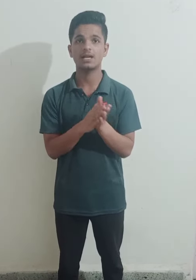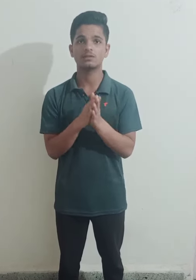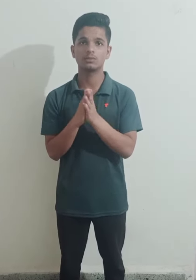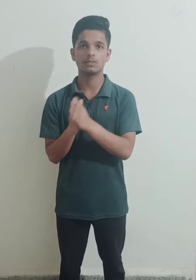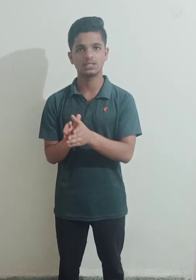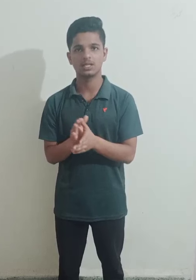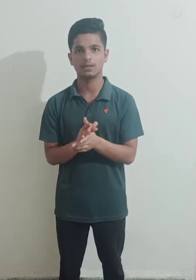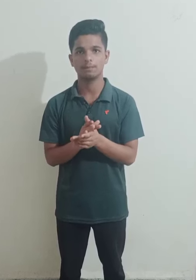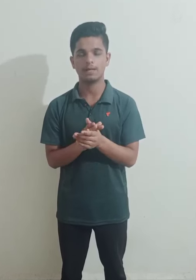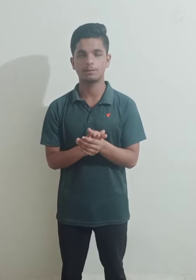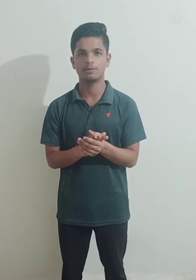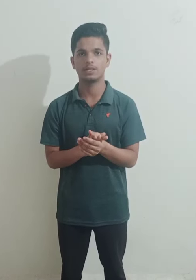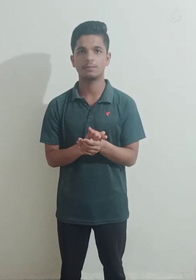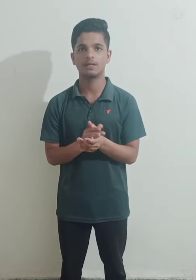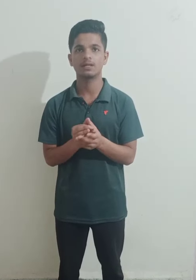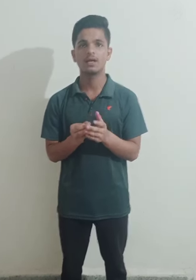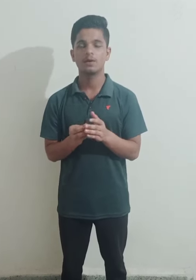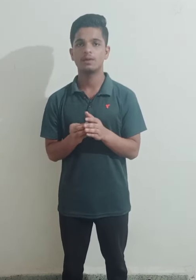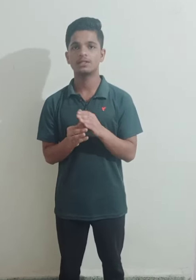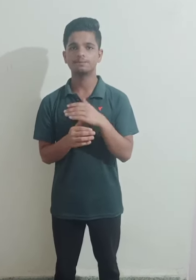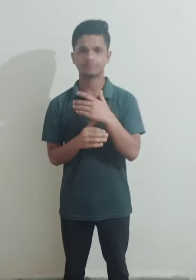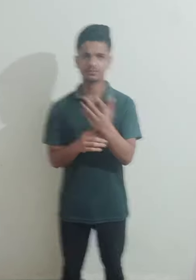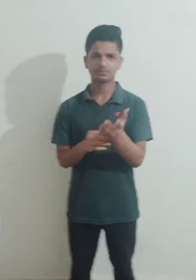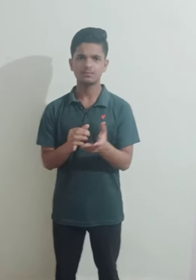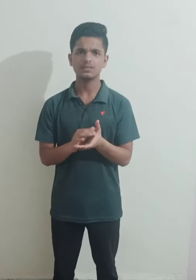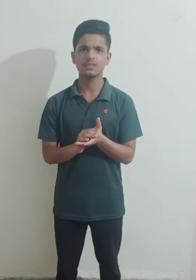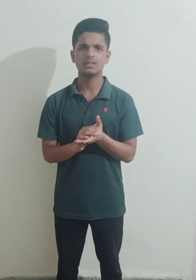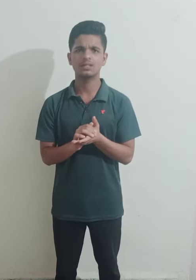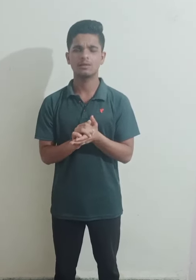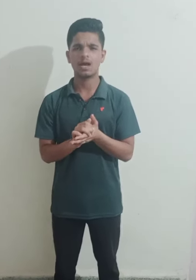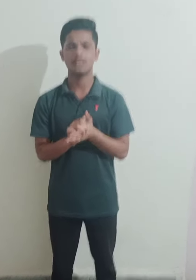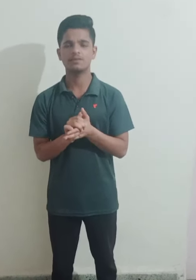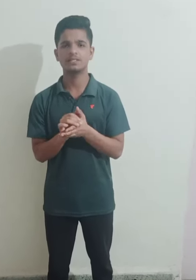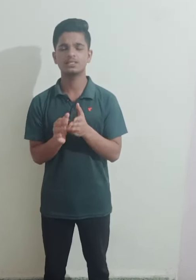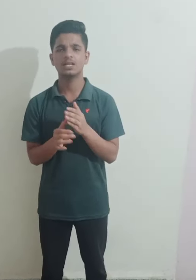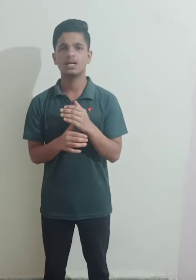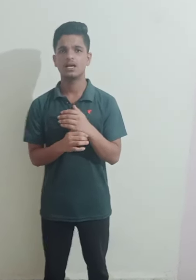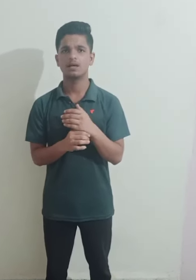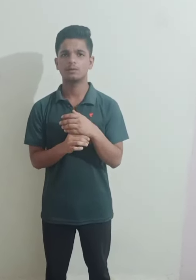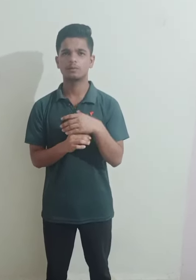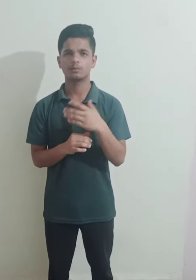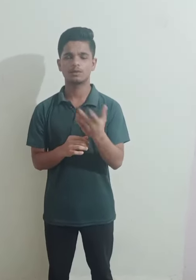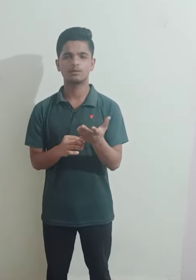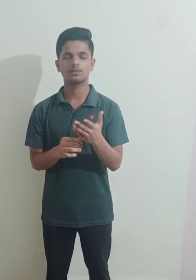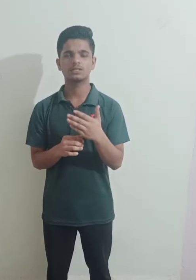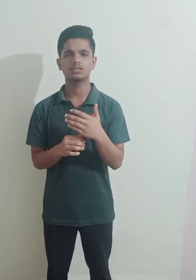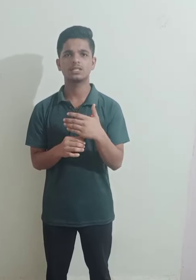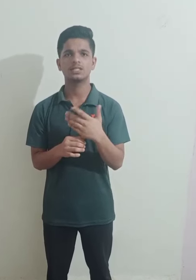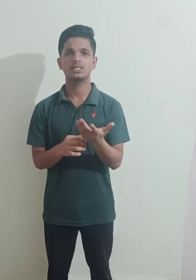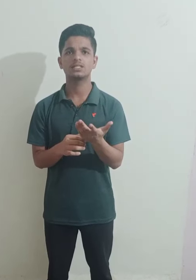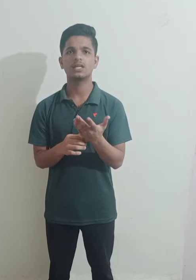machine platform independent. When the and which is turned in the and which